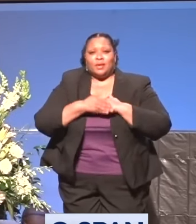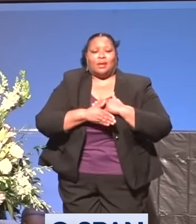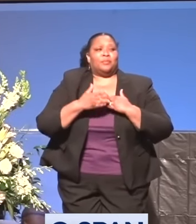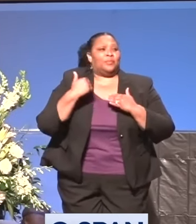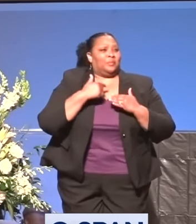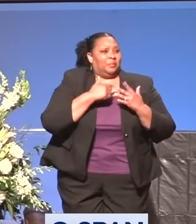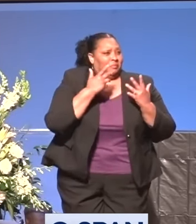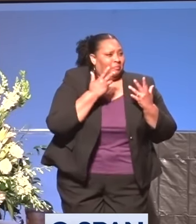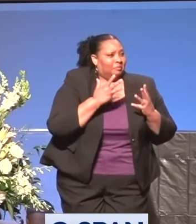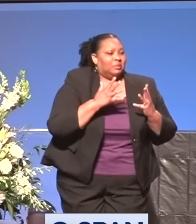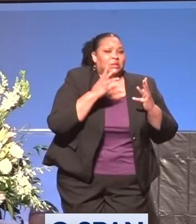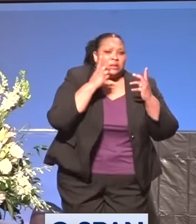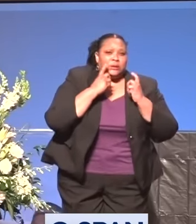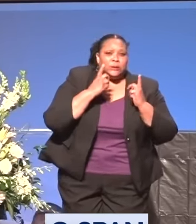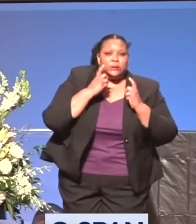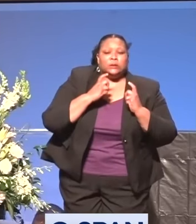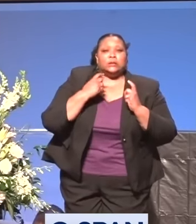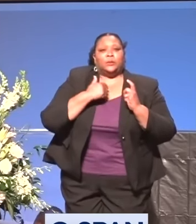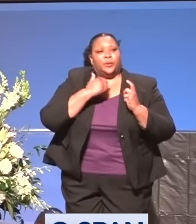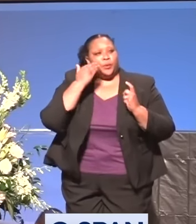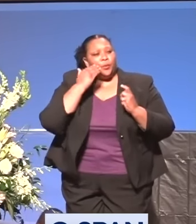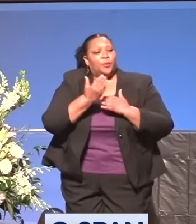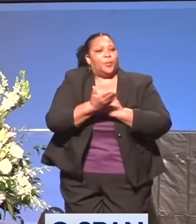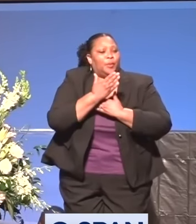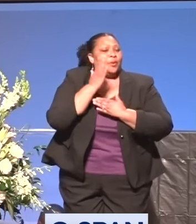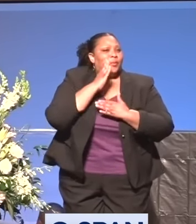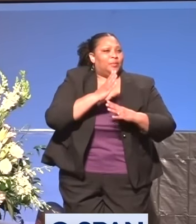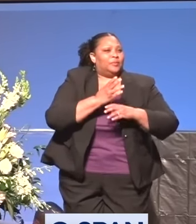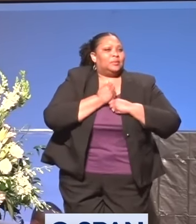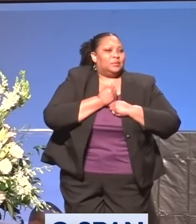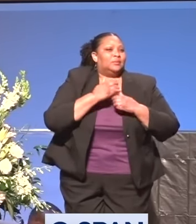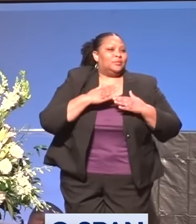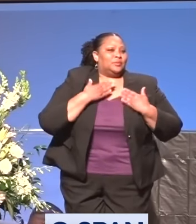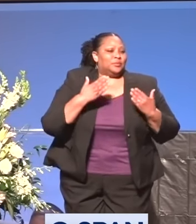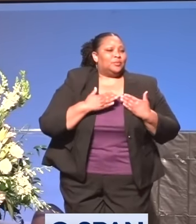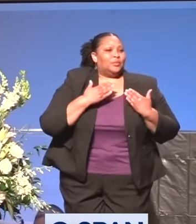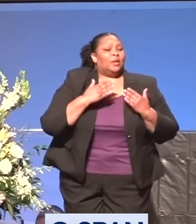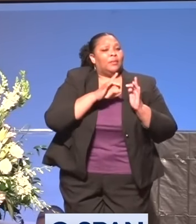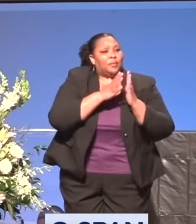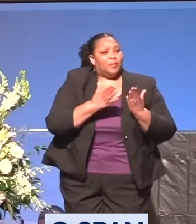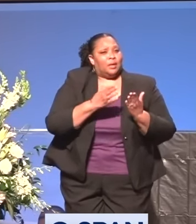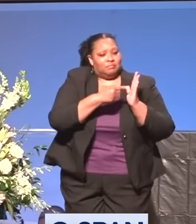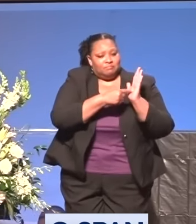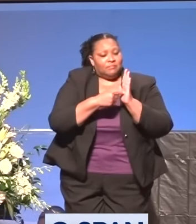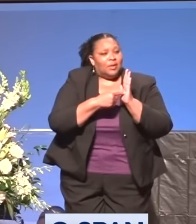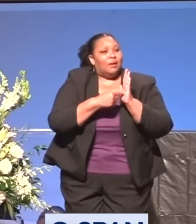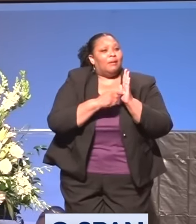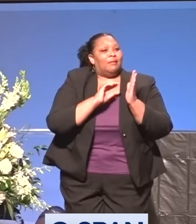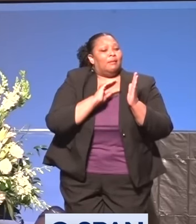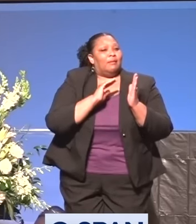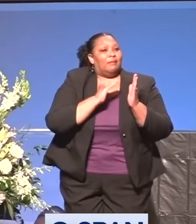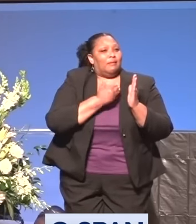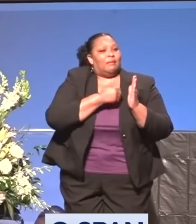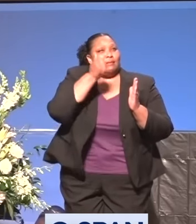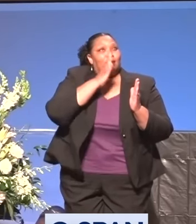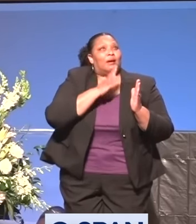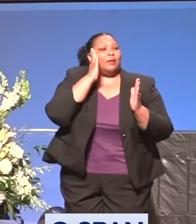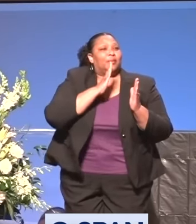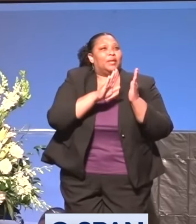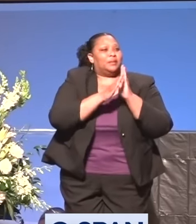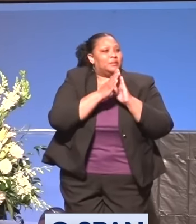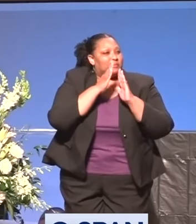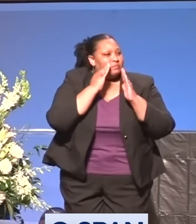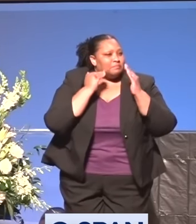the weeping season. The Bible says that our God will wipe away all tears from your